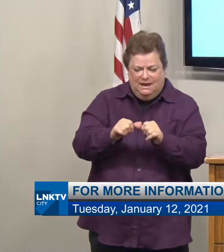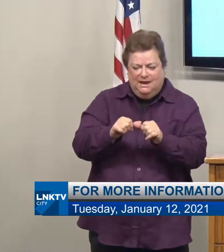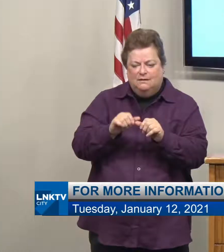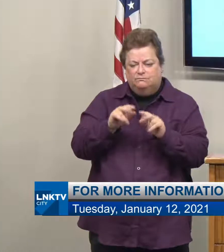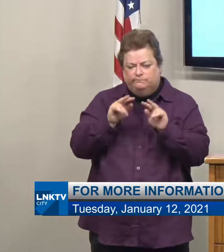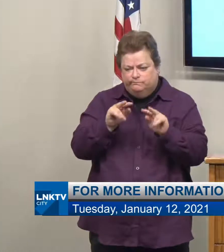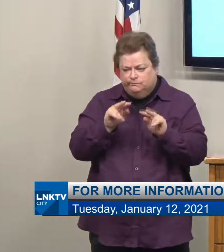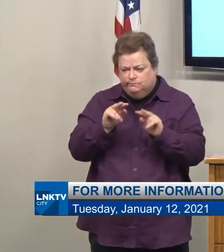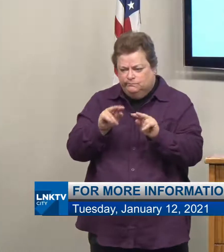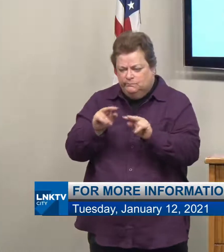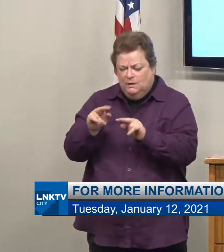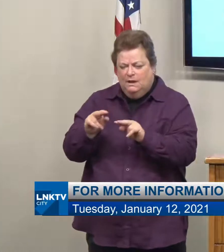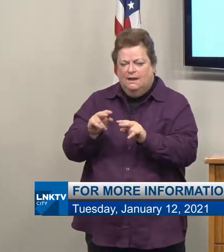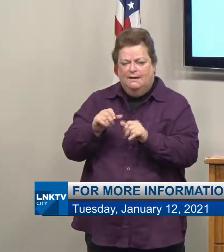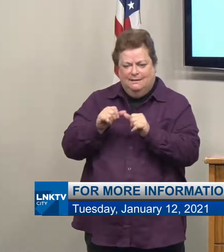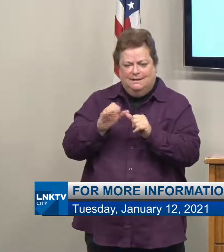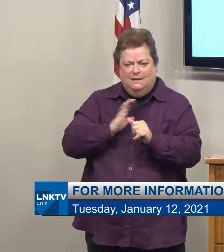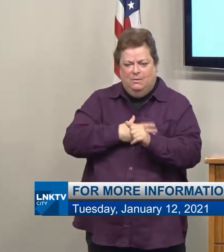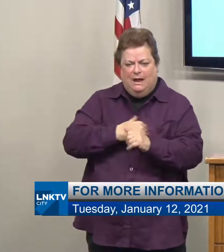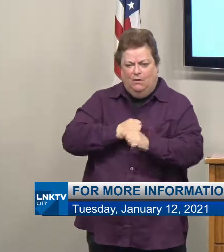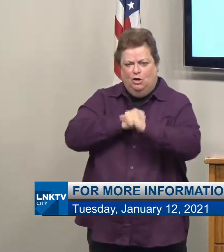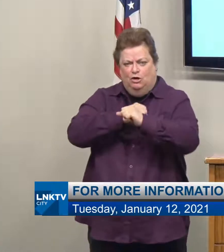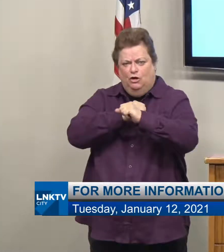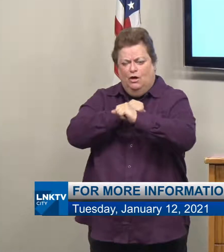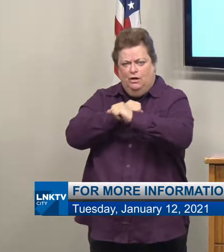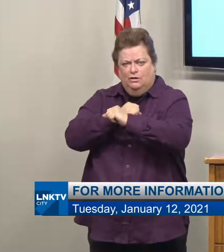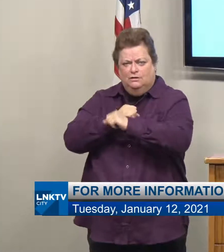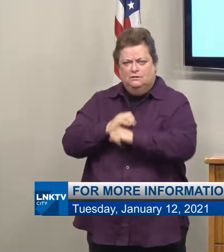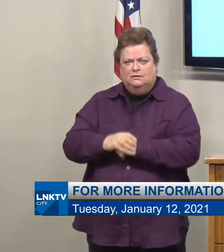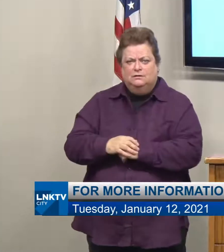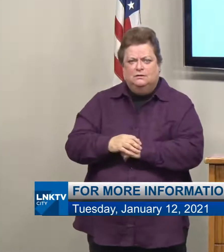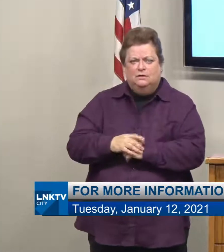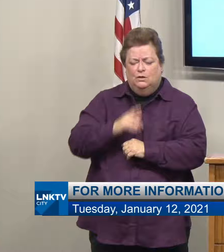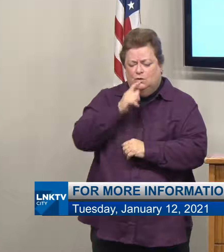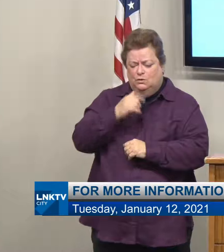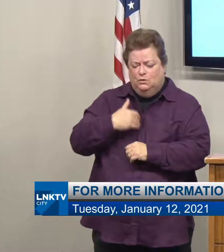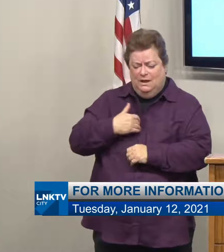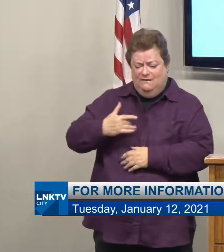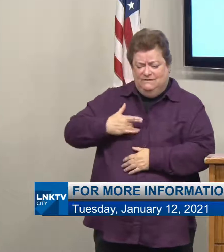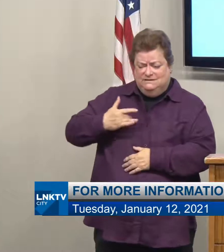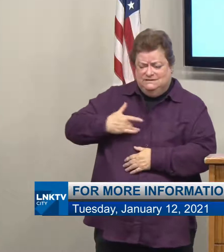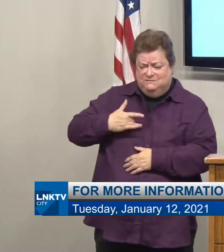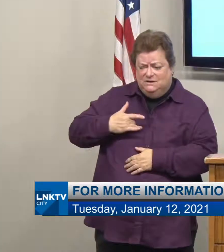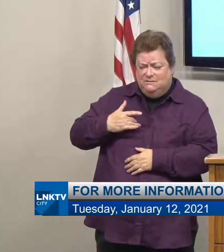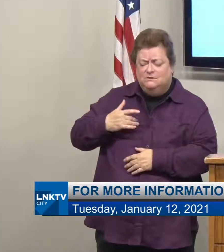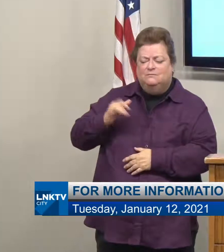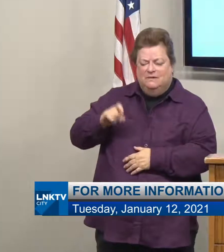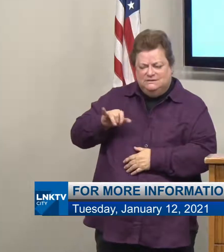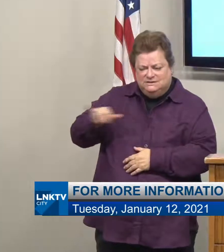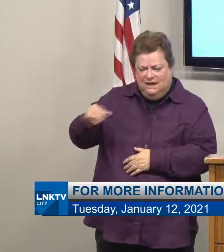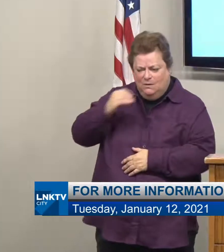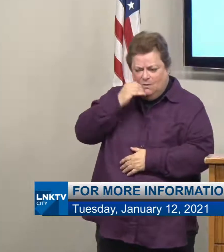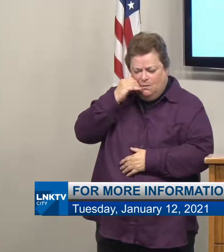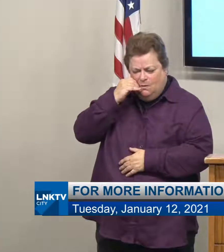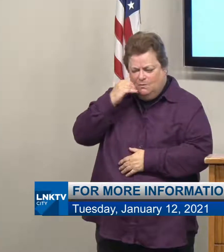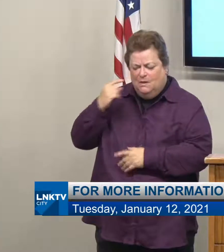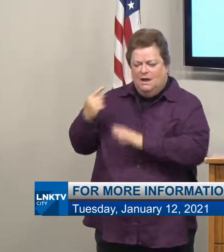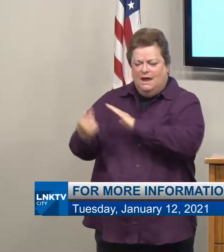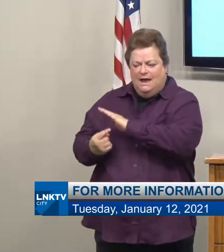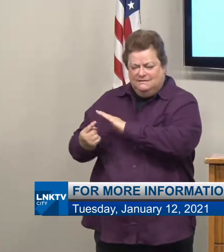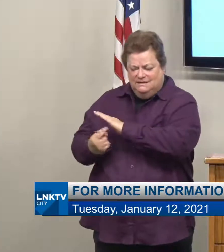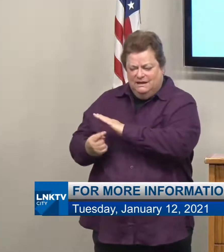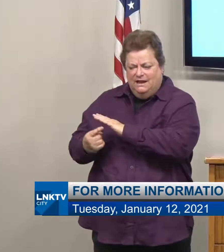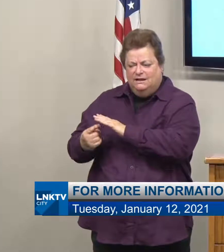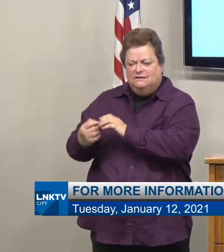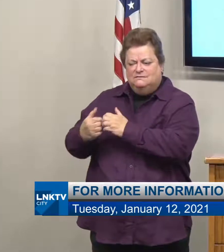and keep up our guard. Those with COVID-19 symptoms must stay home, stay isolated from others, and